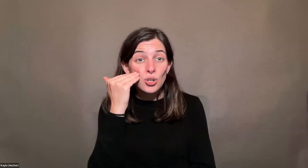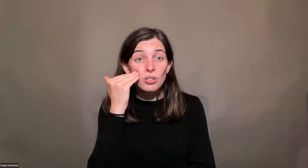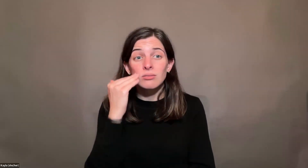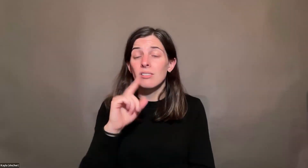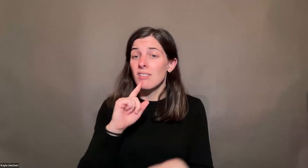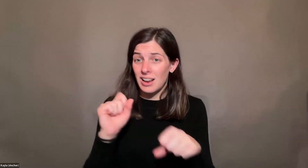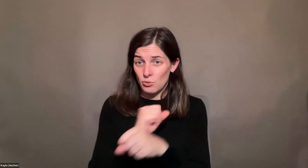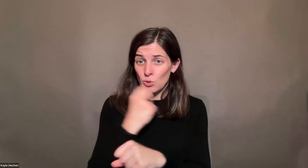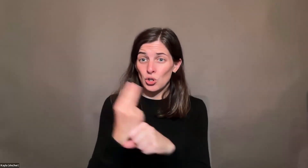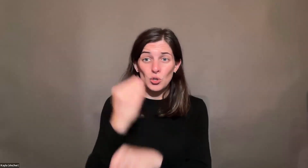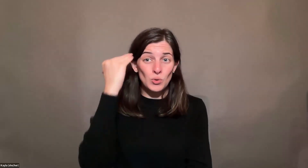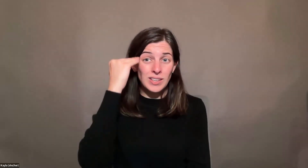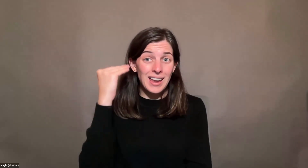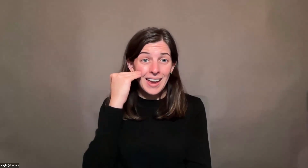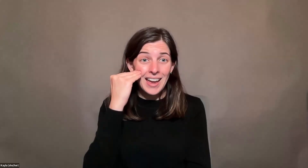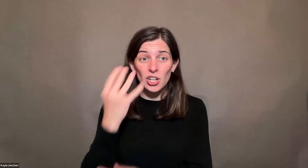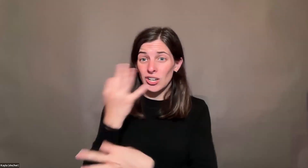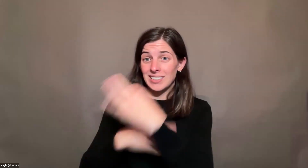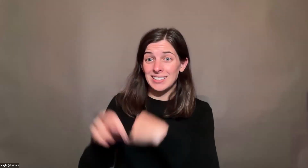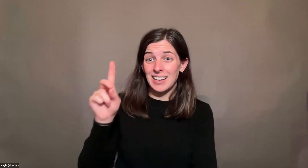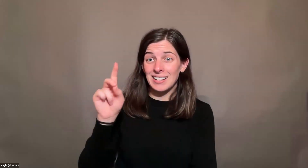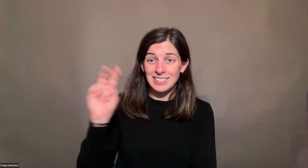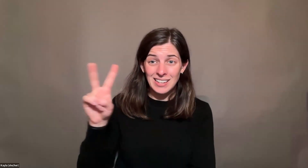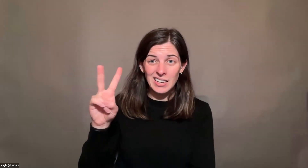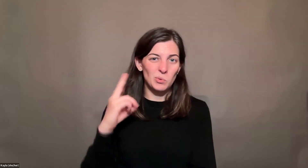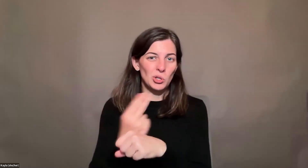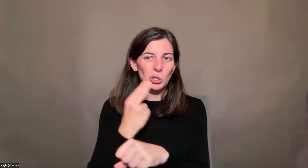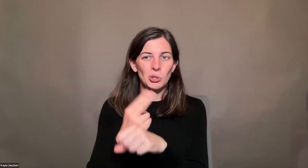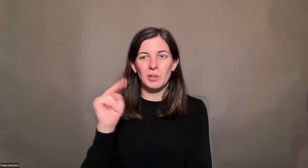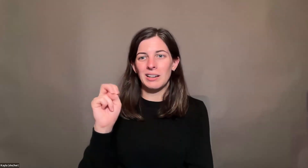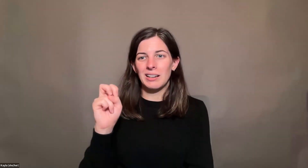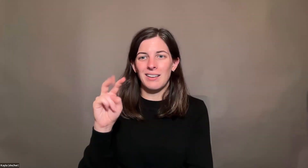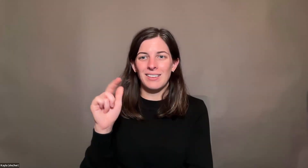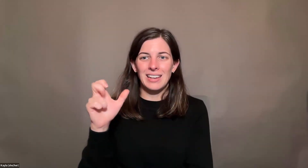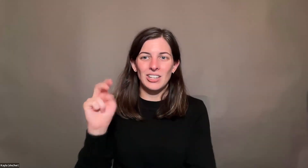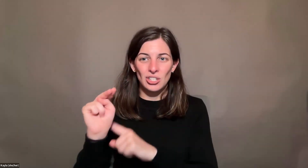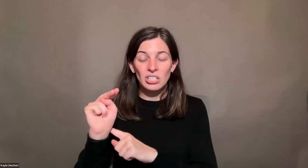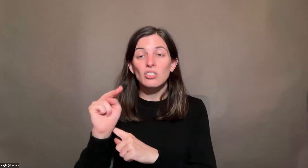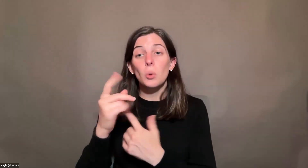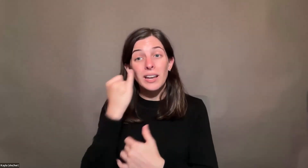of div. We can use navigation for, so if you are actually using navigation, then you can use